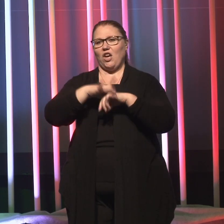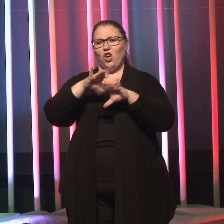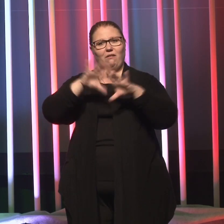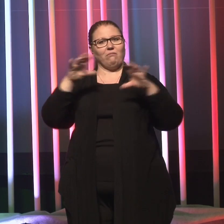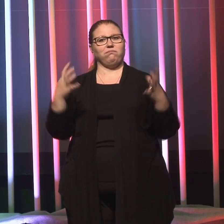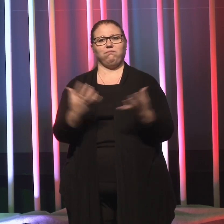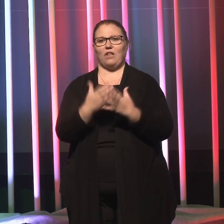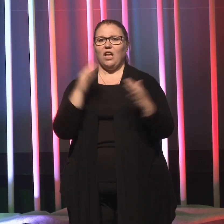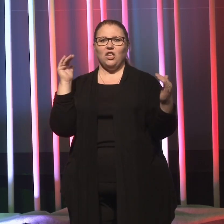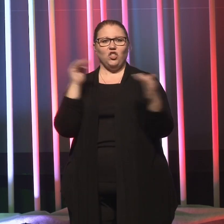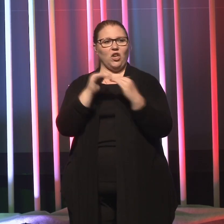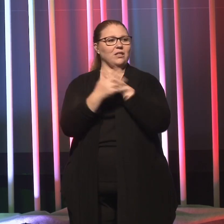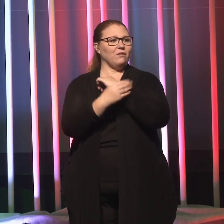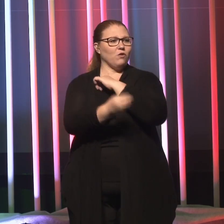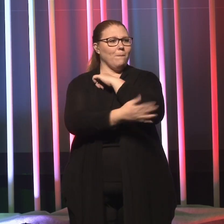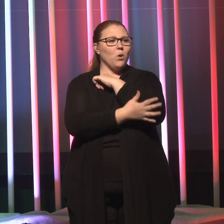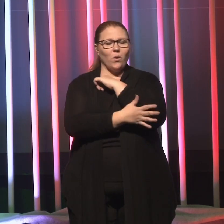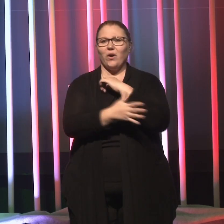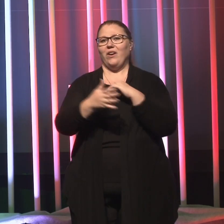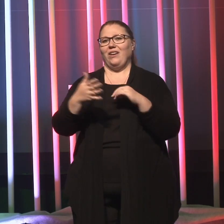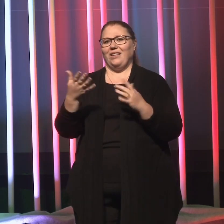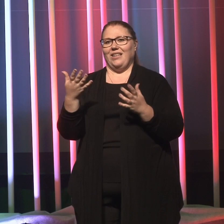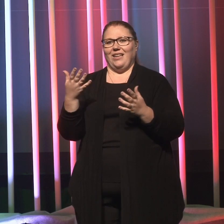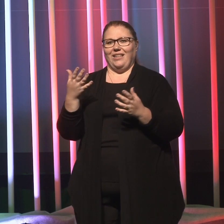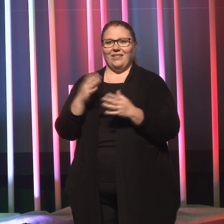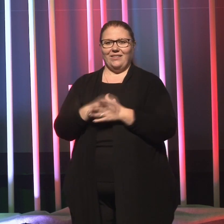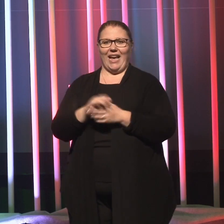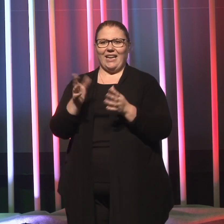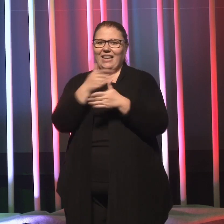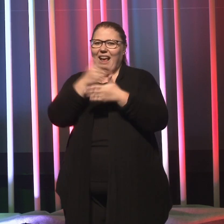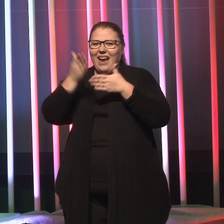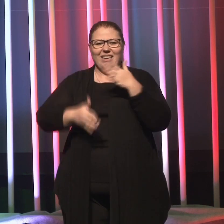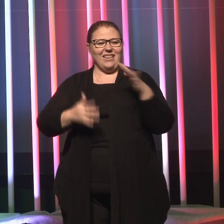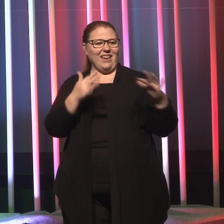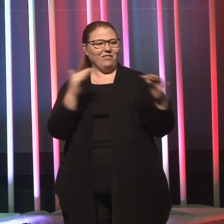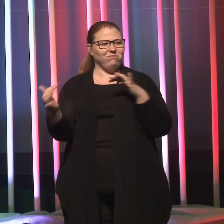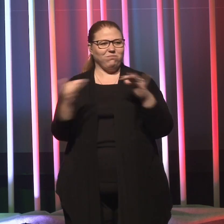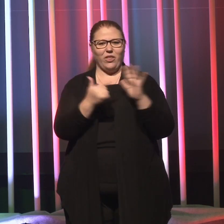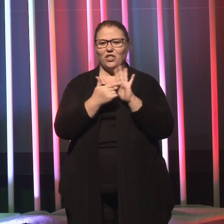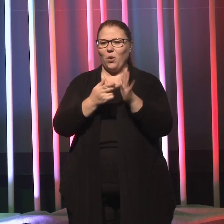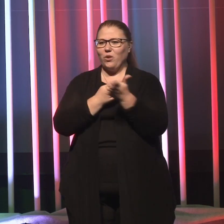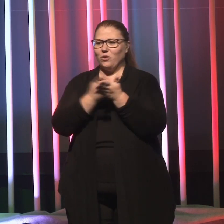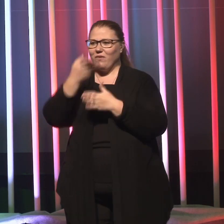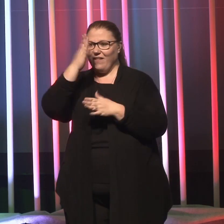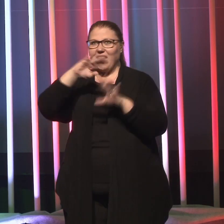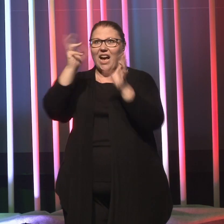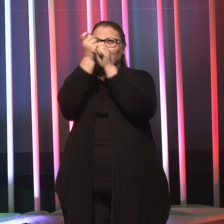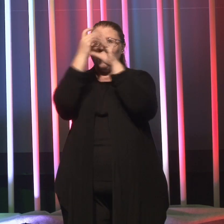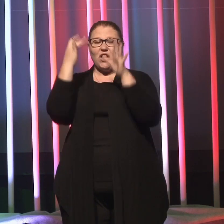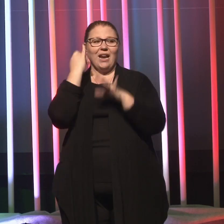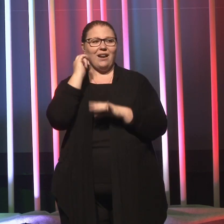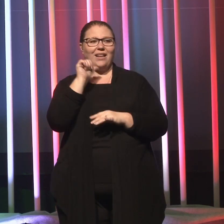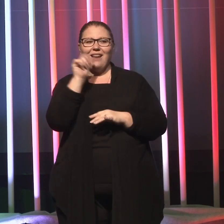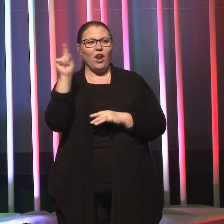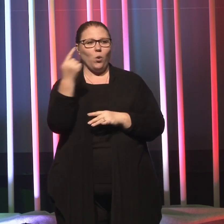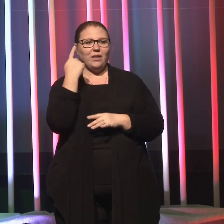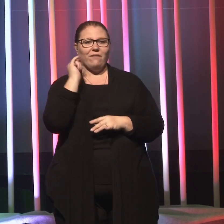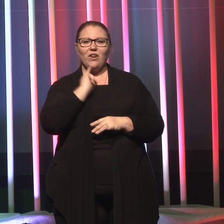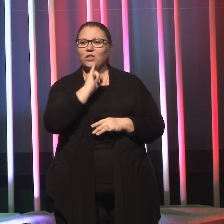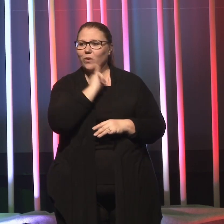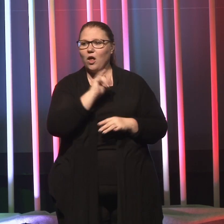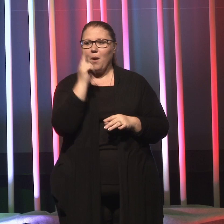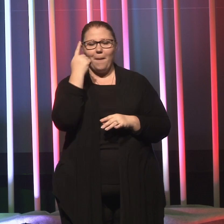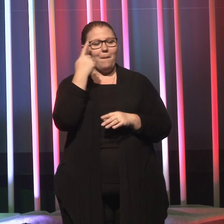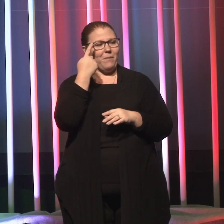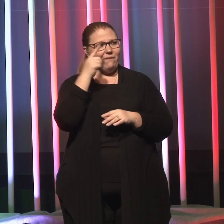poor, ending of violence and fear, a king who would reveal the truth of God's vision that's not just for Israel, but is for